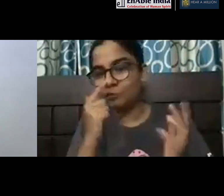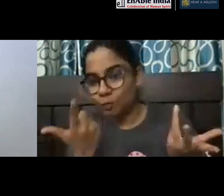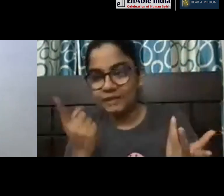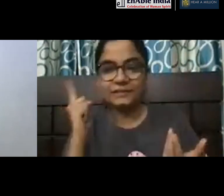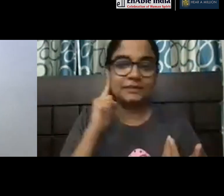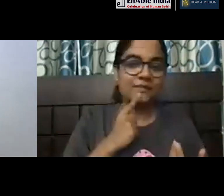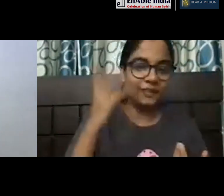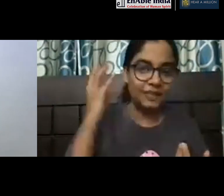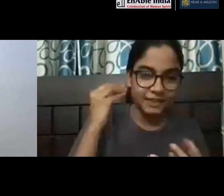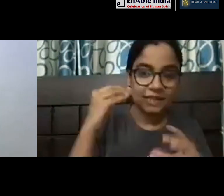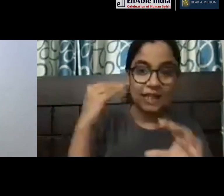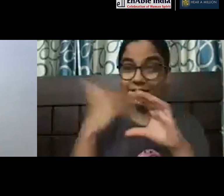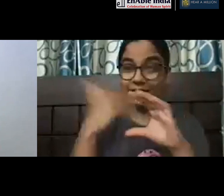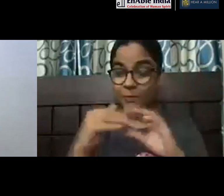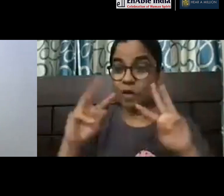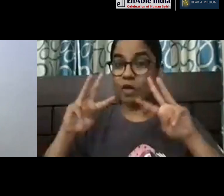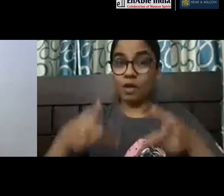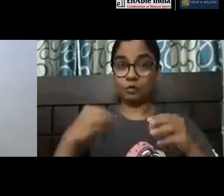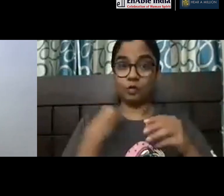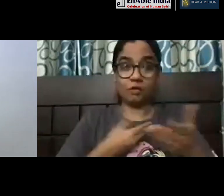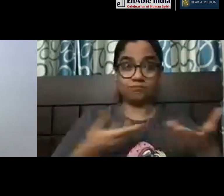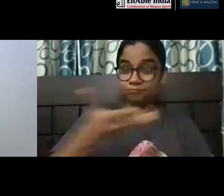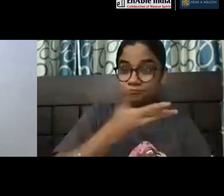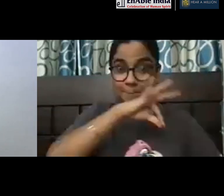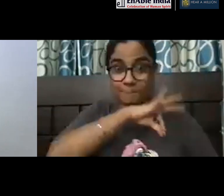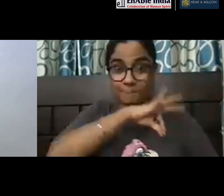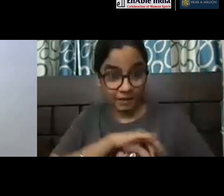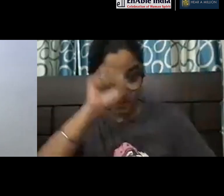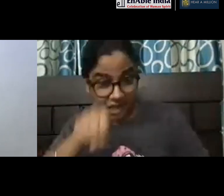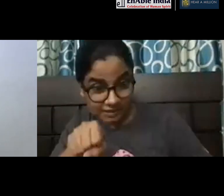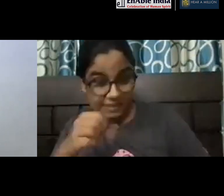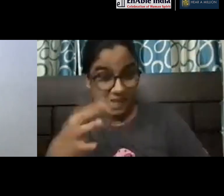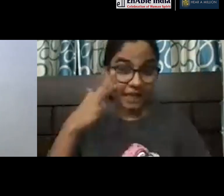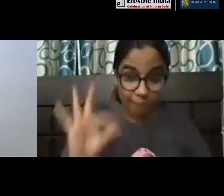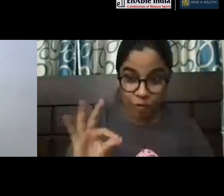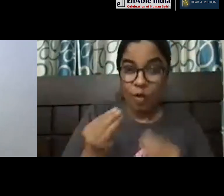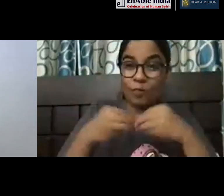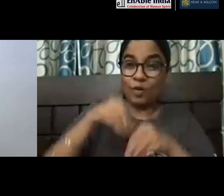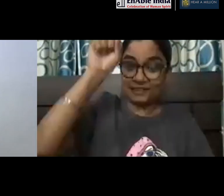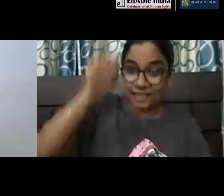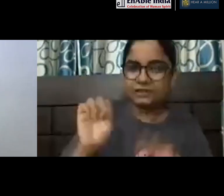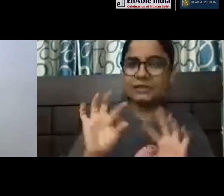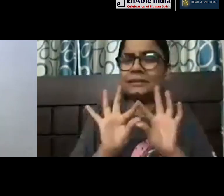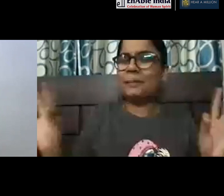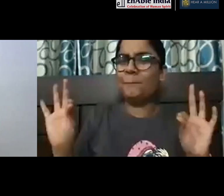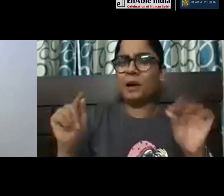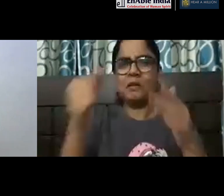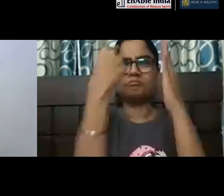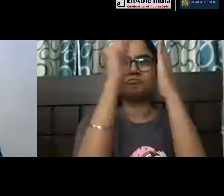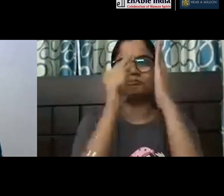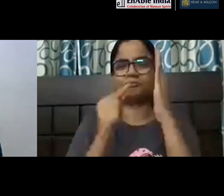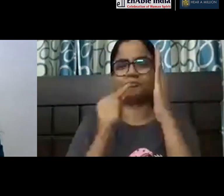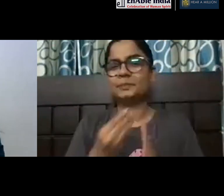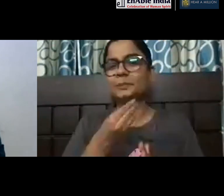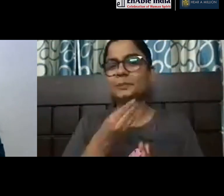your age, your gender, and the other things, and you felt benefited from learning from the